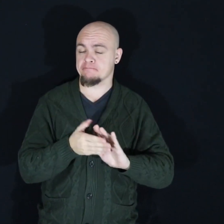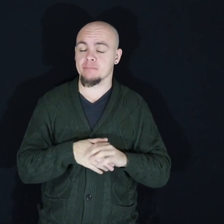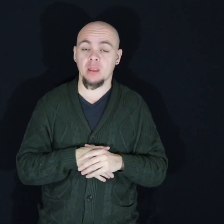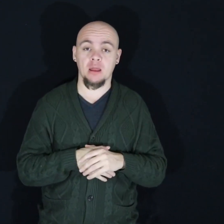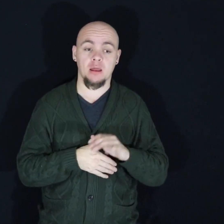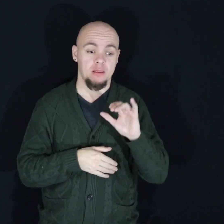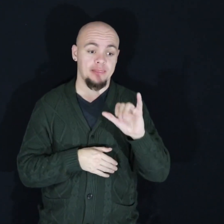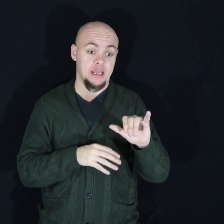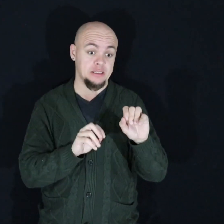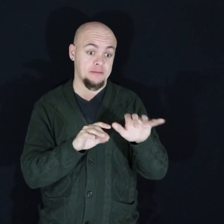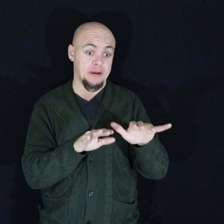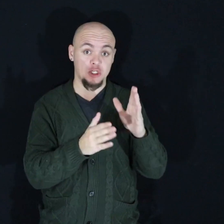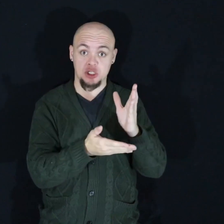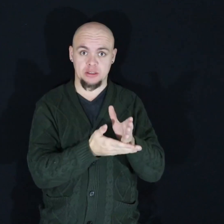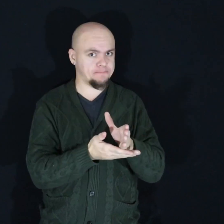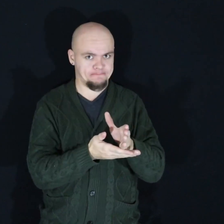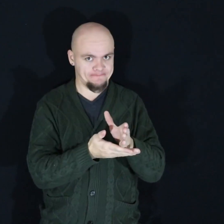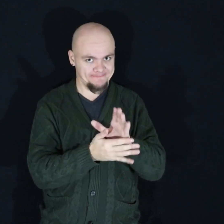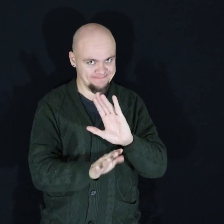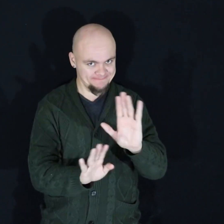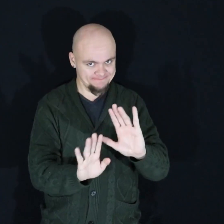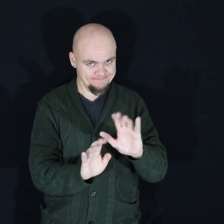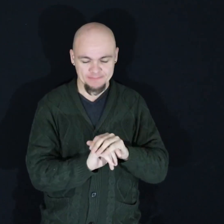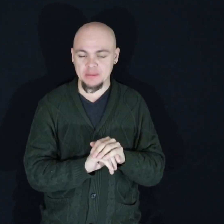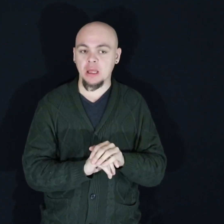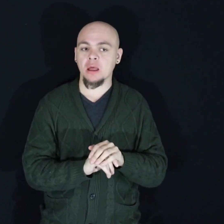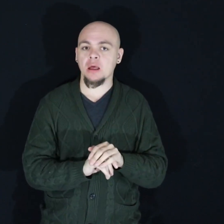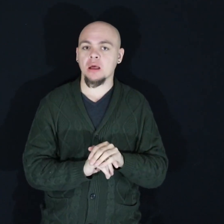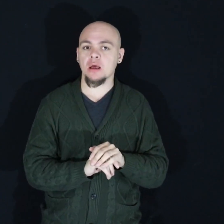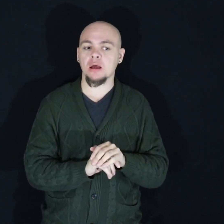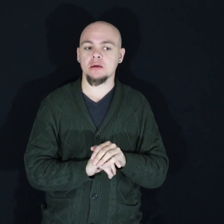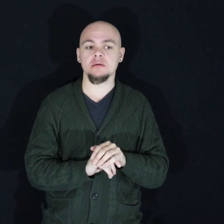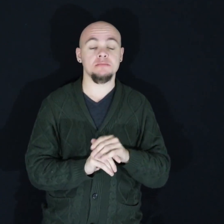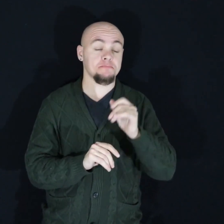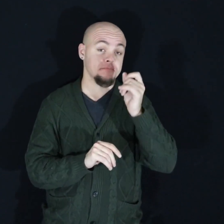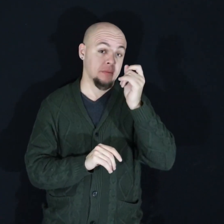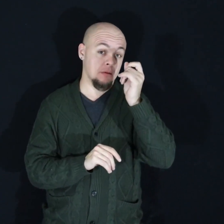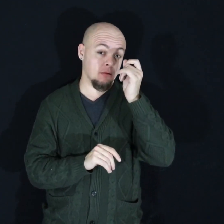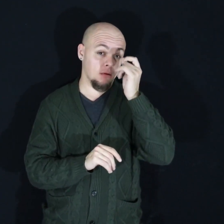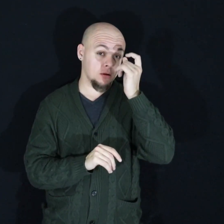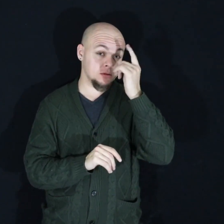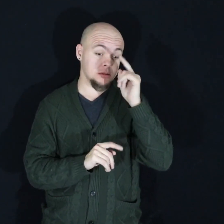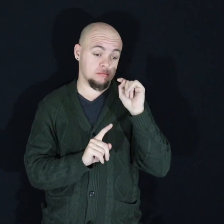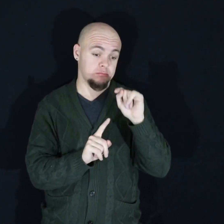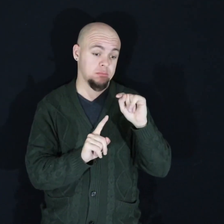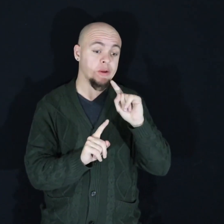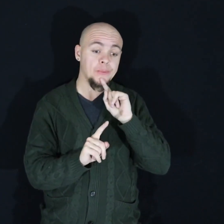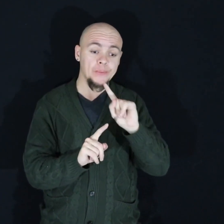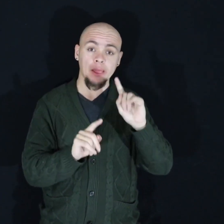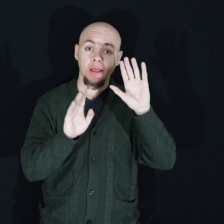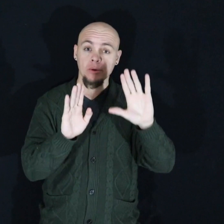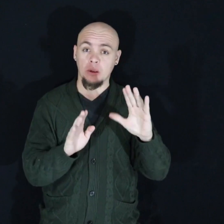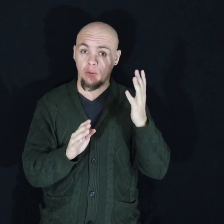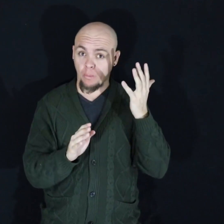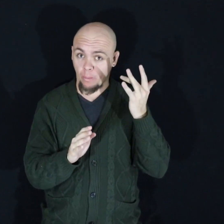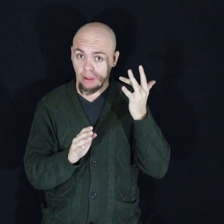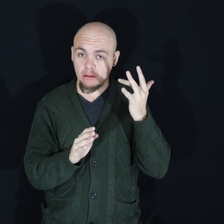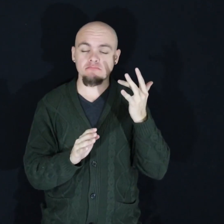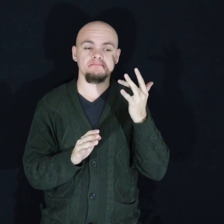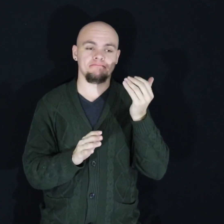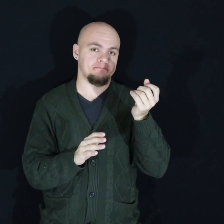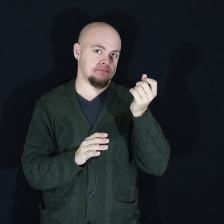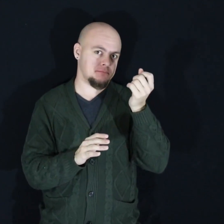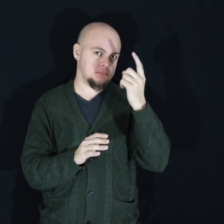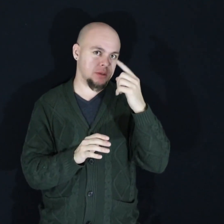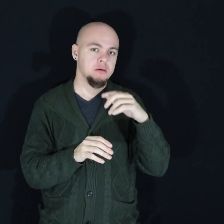That's not where the magic stops with this project, and to understand what really makes it incredible, you have to know a little bit more about what